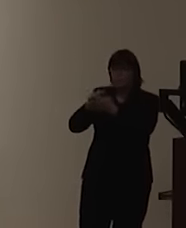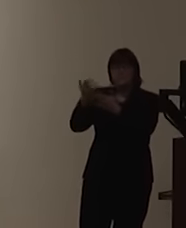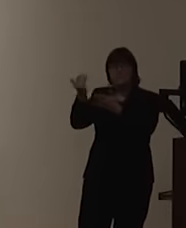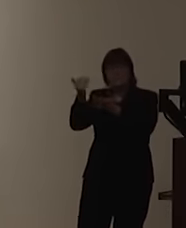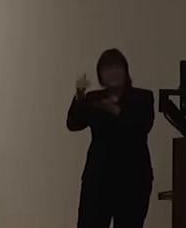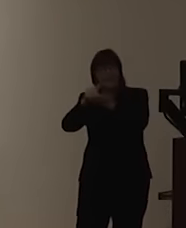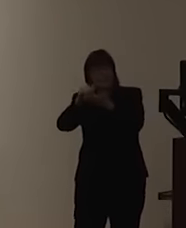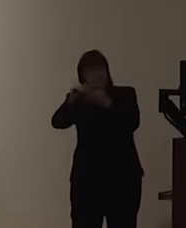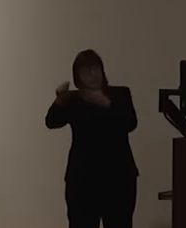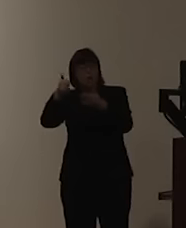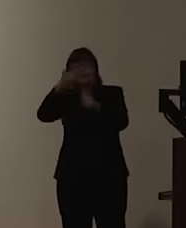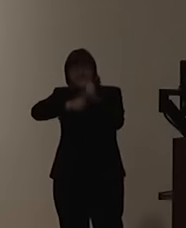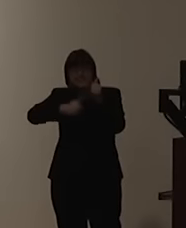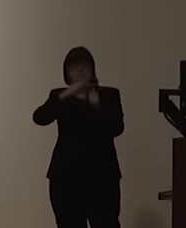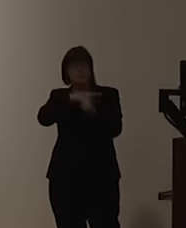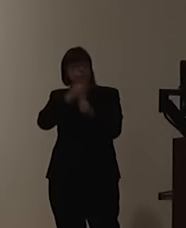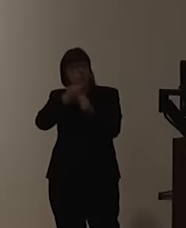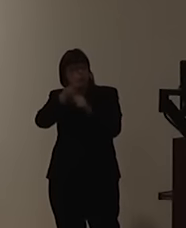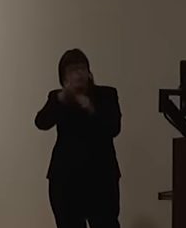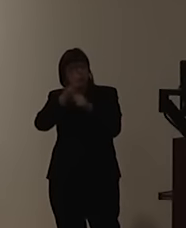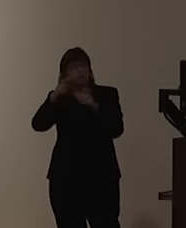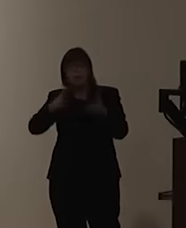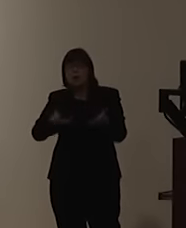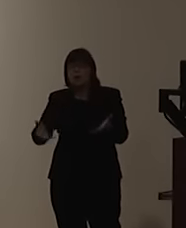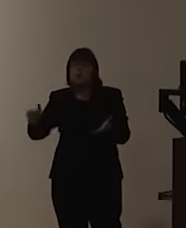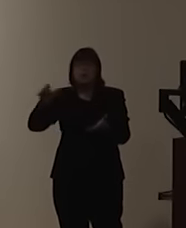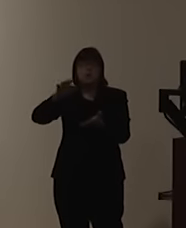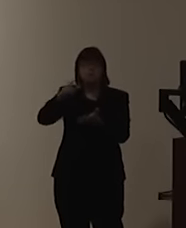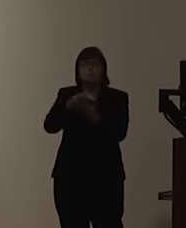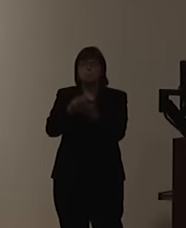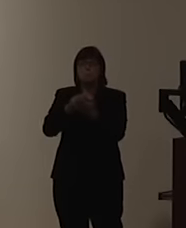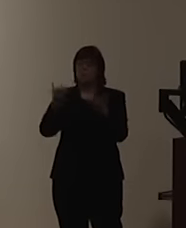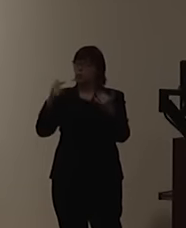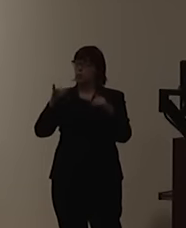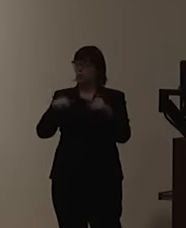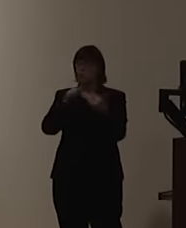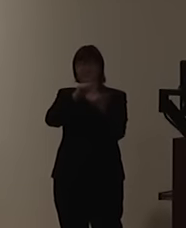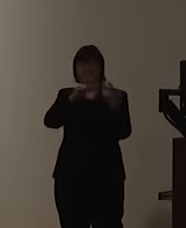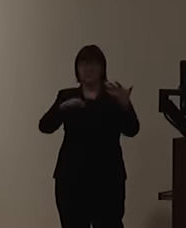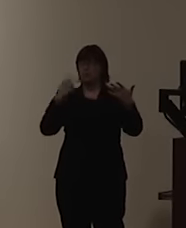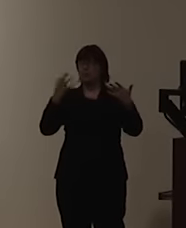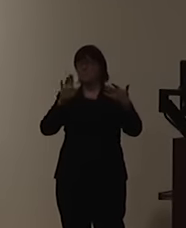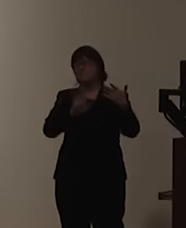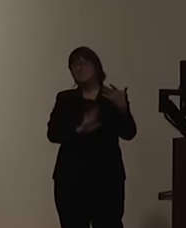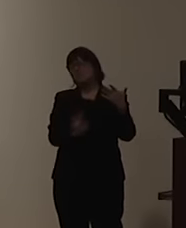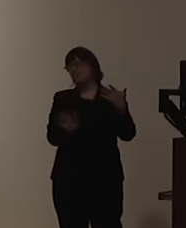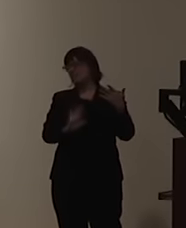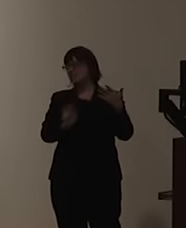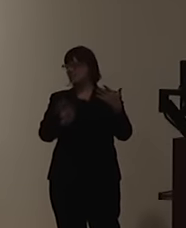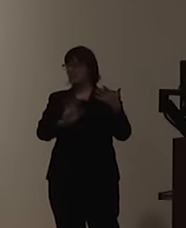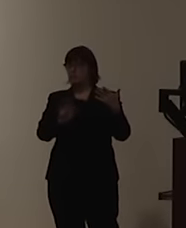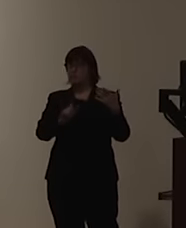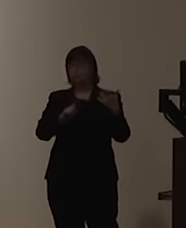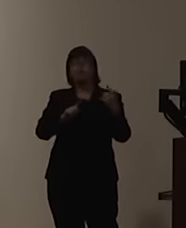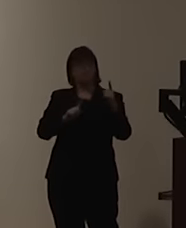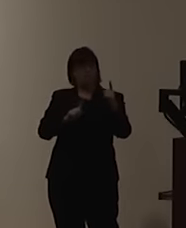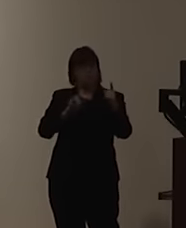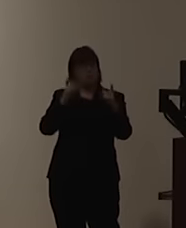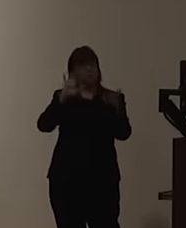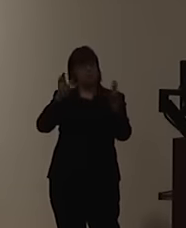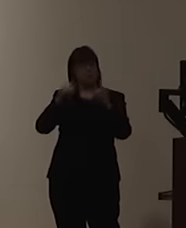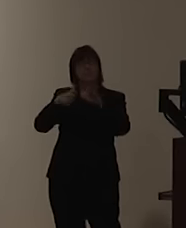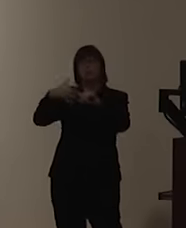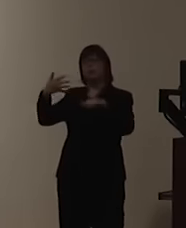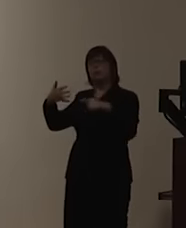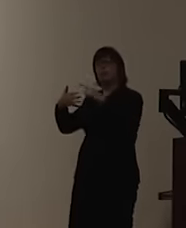stop. It's intimidating to hear that stuff, right? But if you say, well, what if healthcare is a human right? And what if AIDS is the